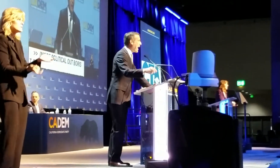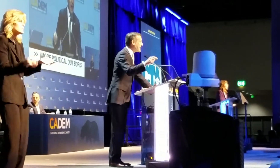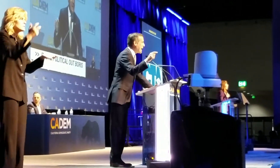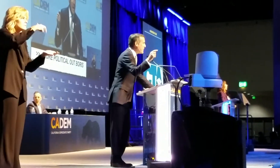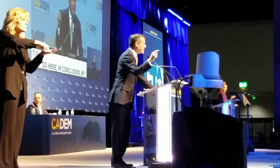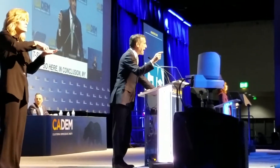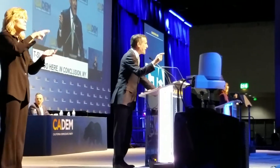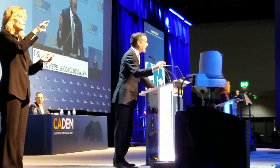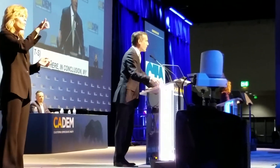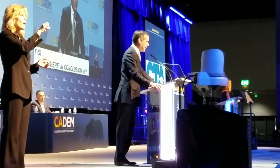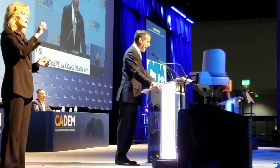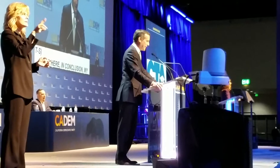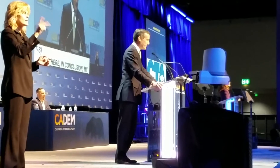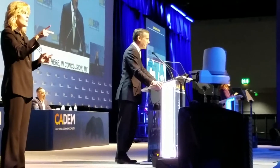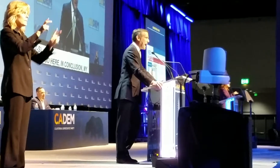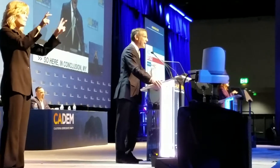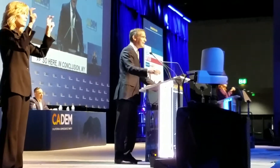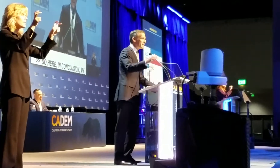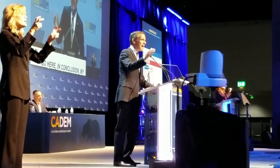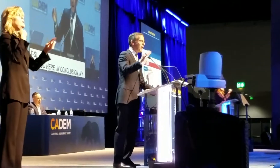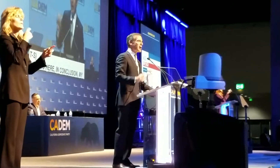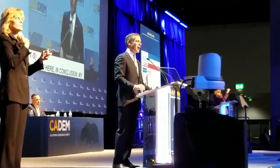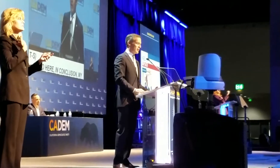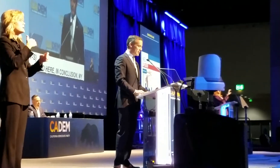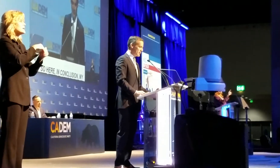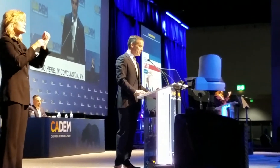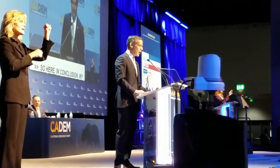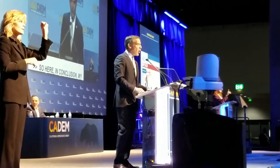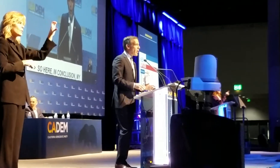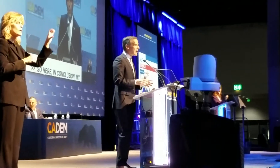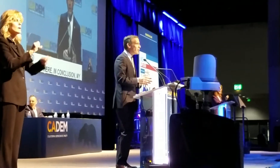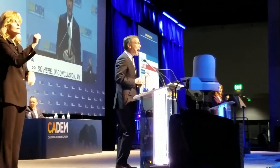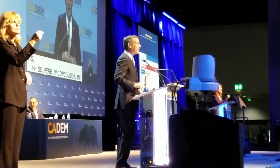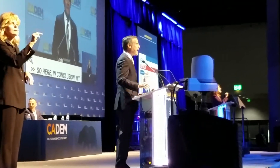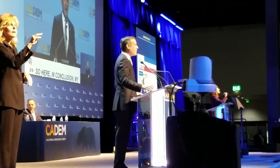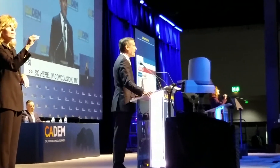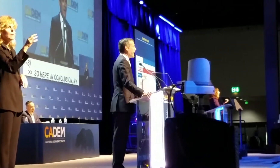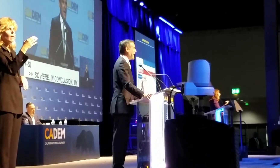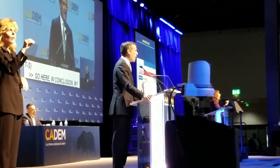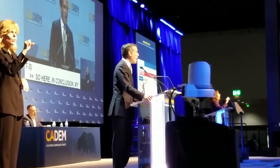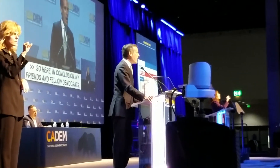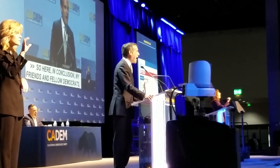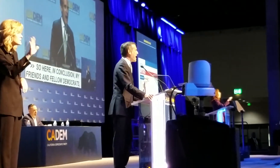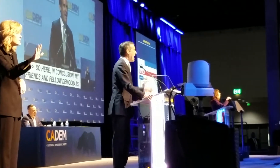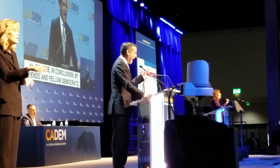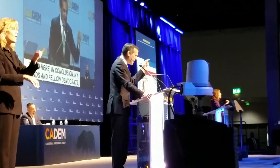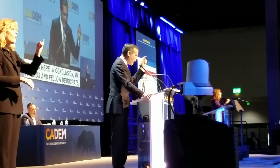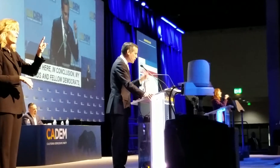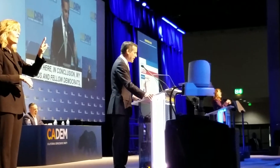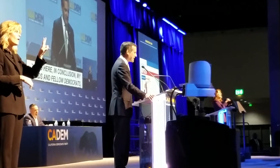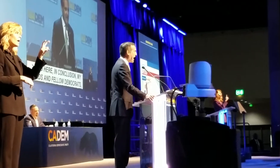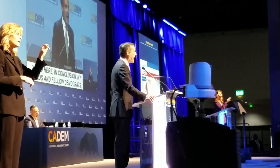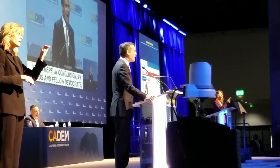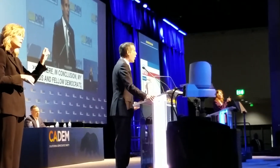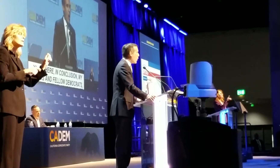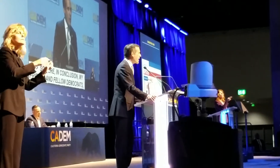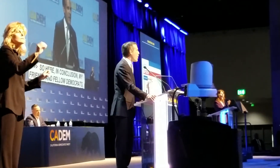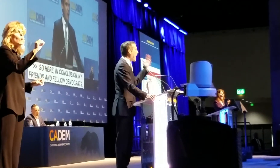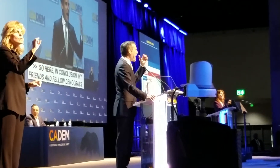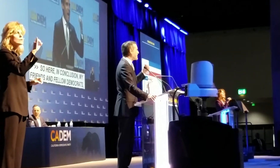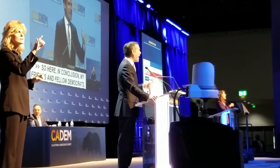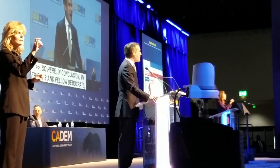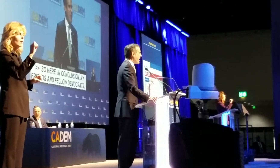going to rise up in Santa Clarita and in San Marcos. We're going to rise up in Irvine and in Oceanside.